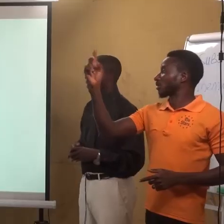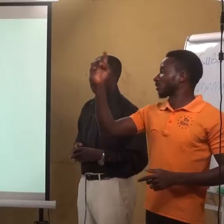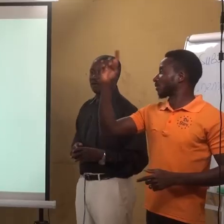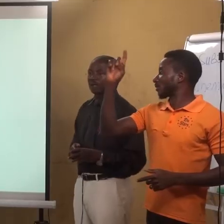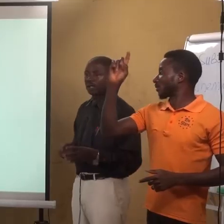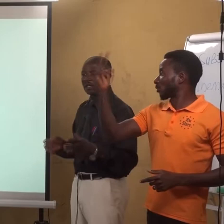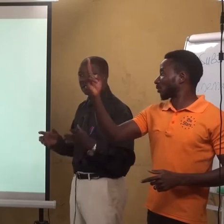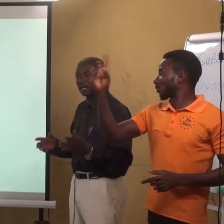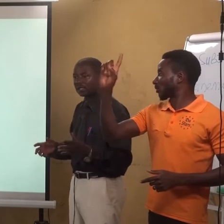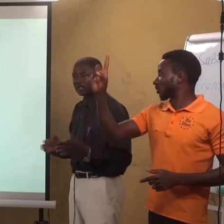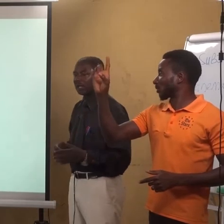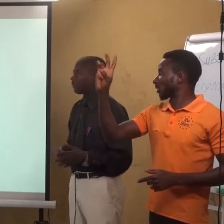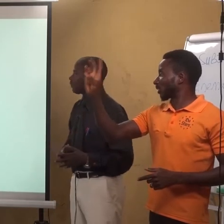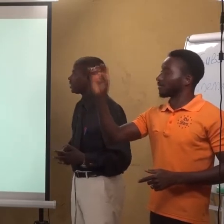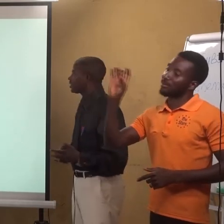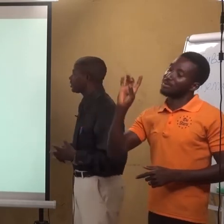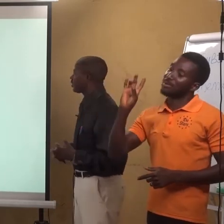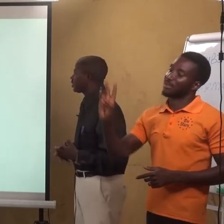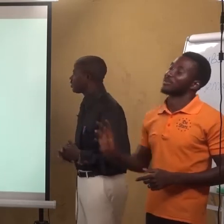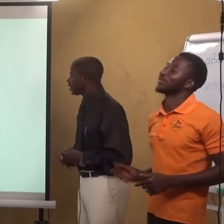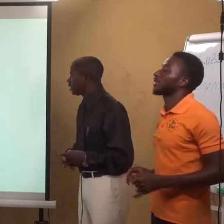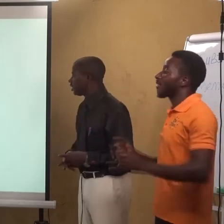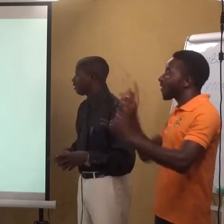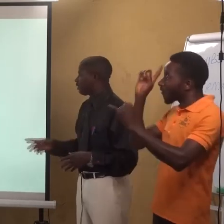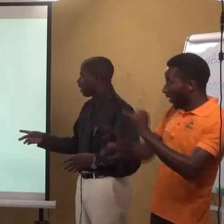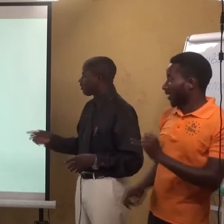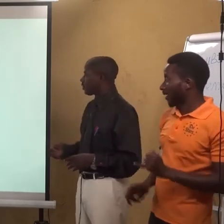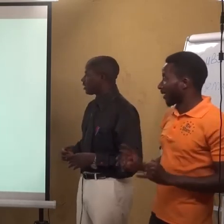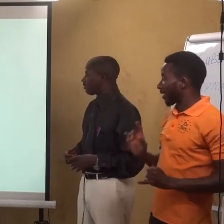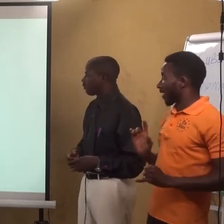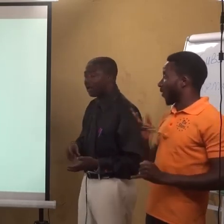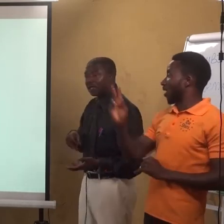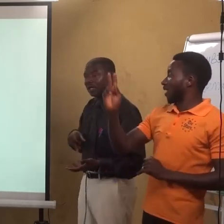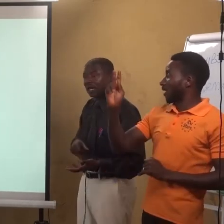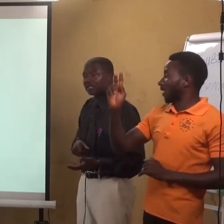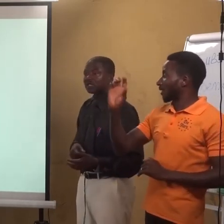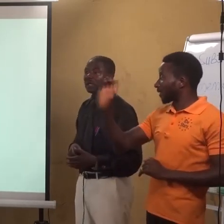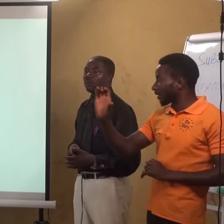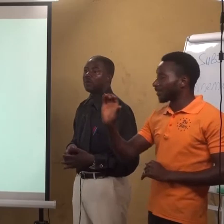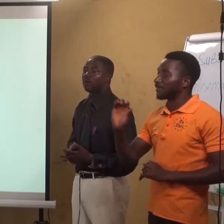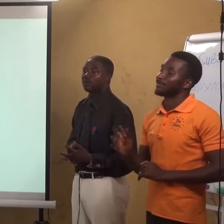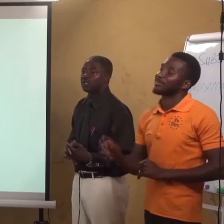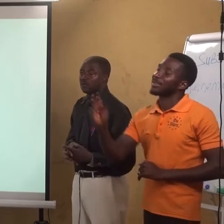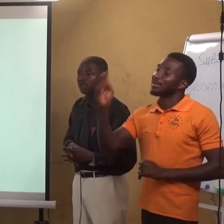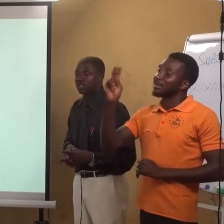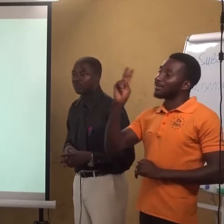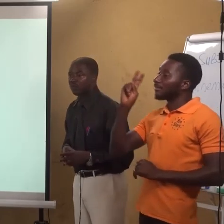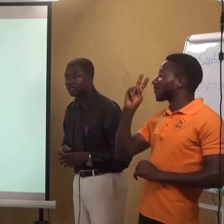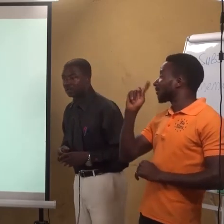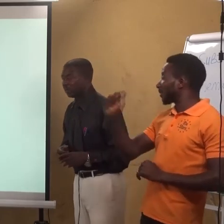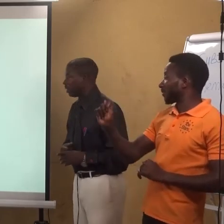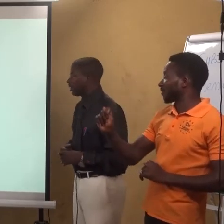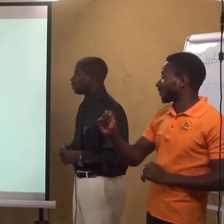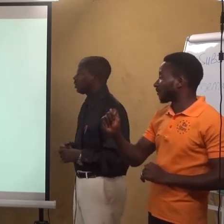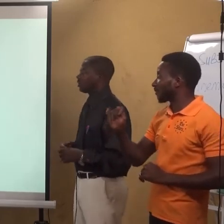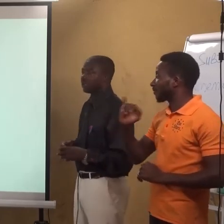2,187. And finally, the nth term, which is question C, we are expected to find the nth term of the geometric